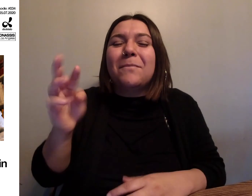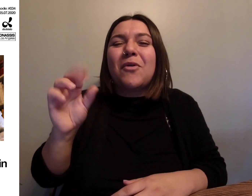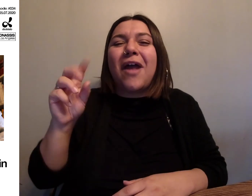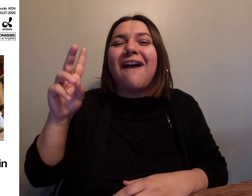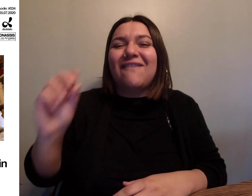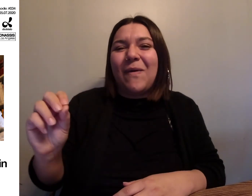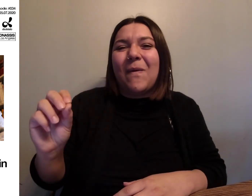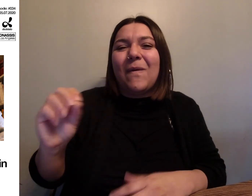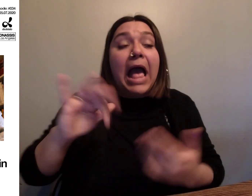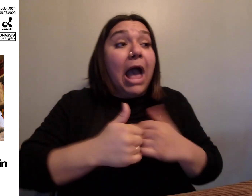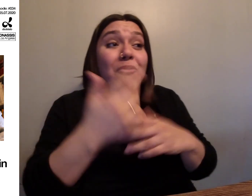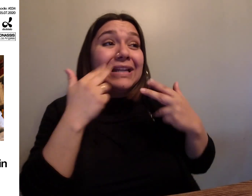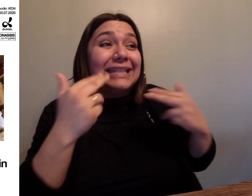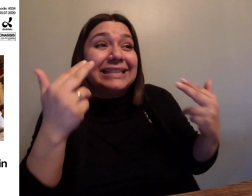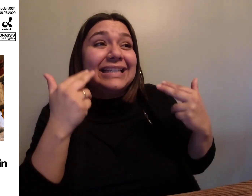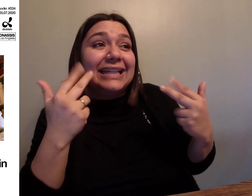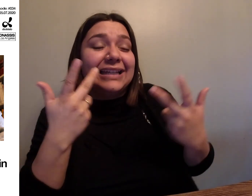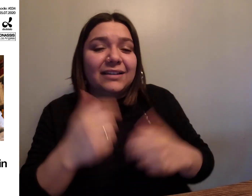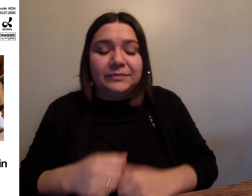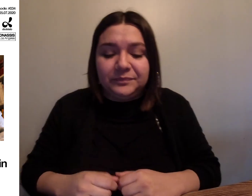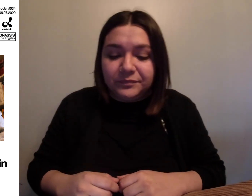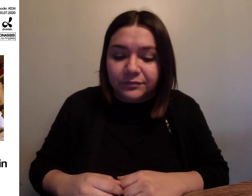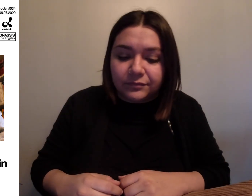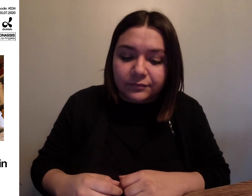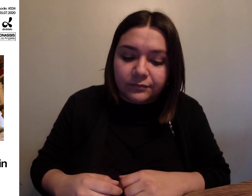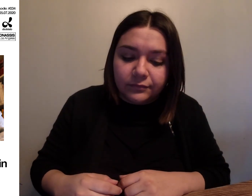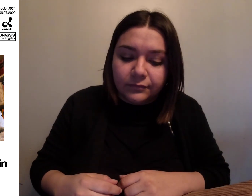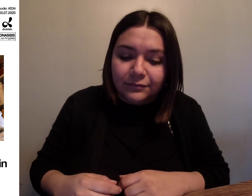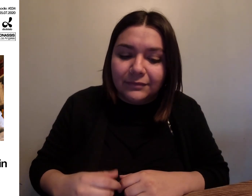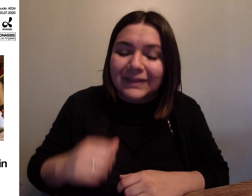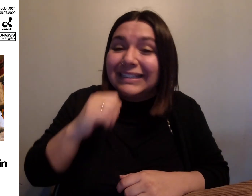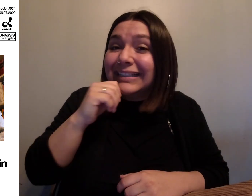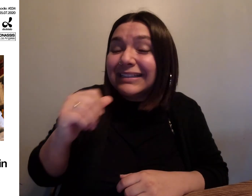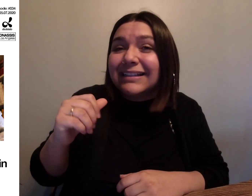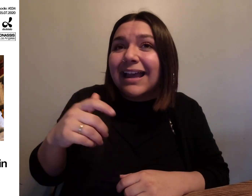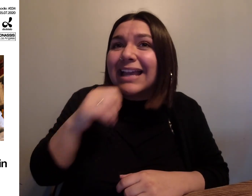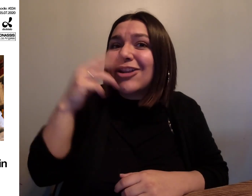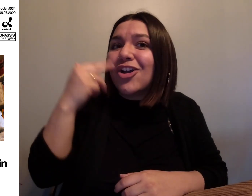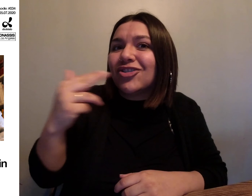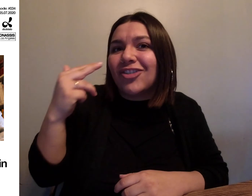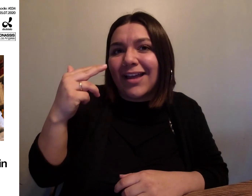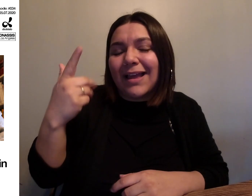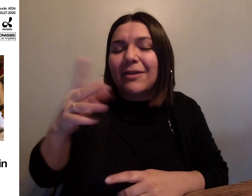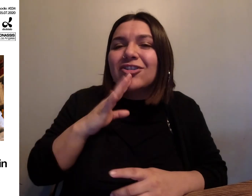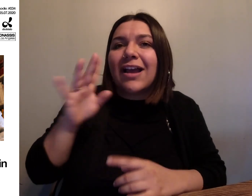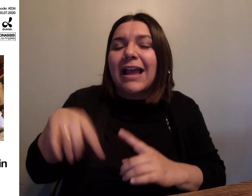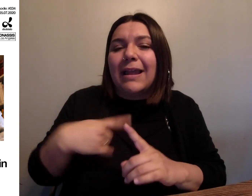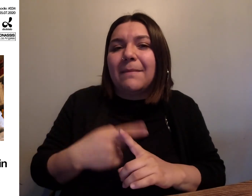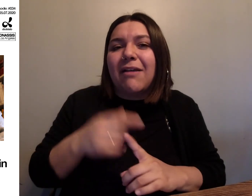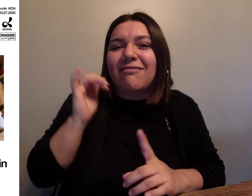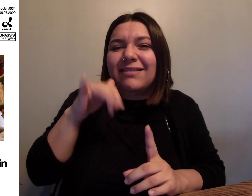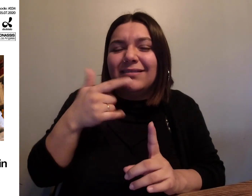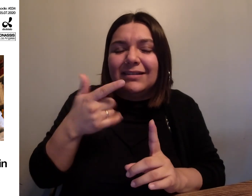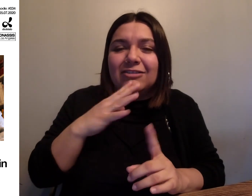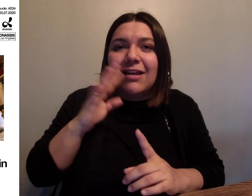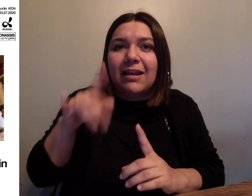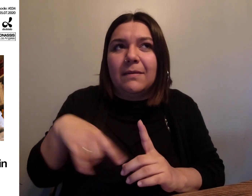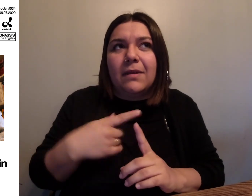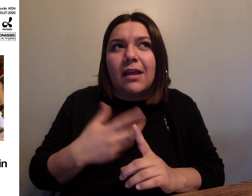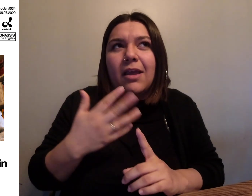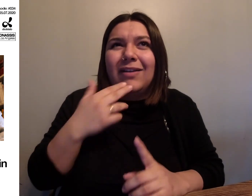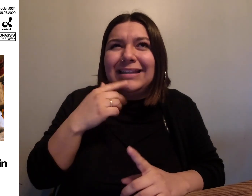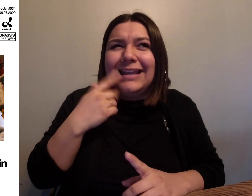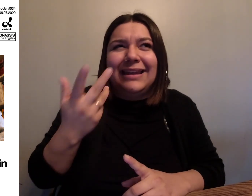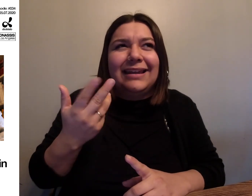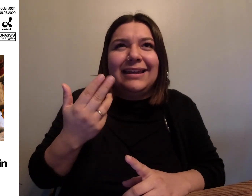it? Archi. It is not sung. It's a recitativo secco.